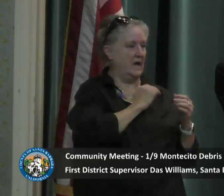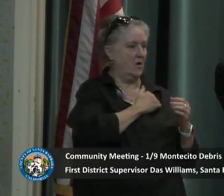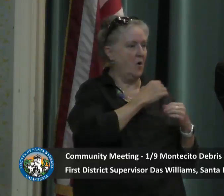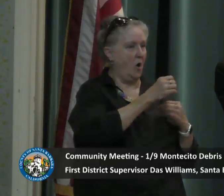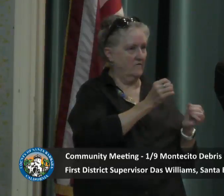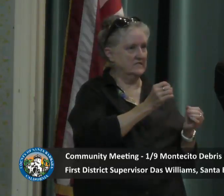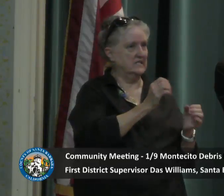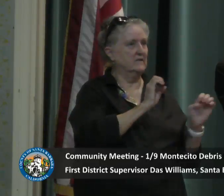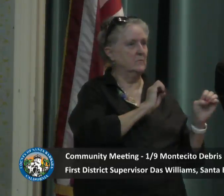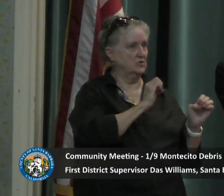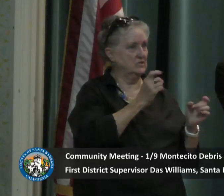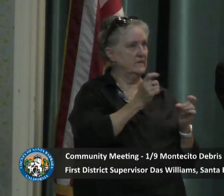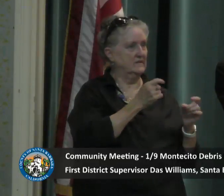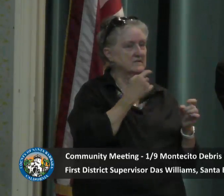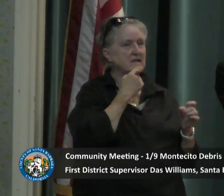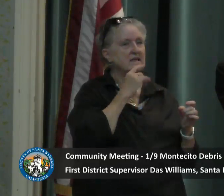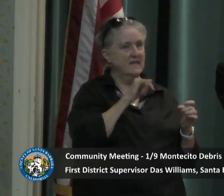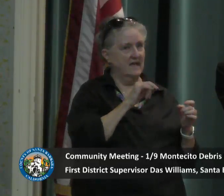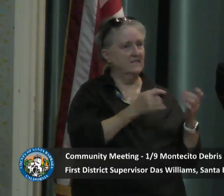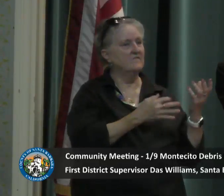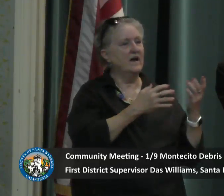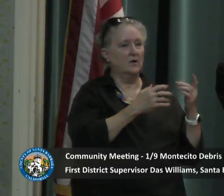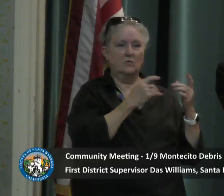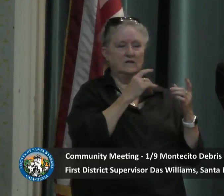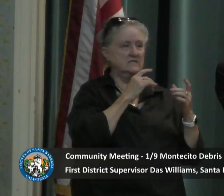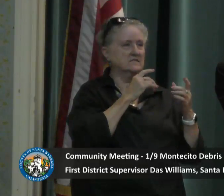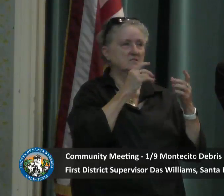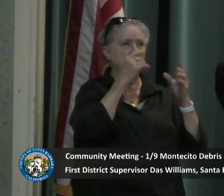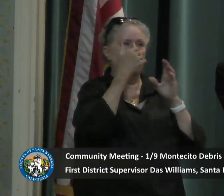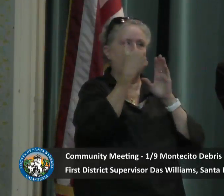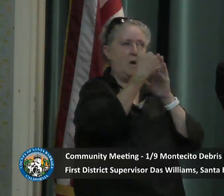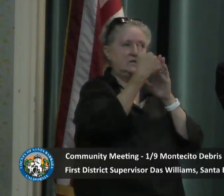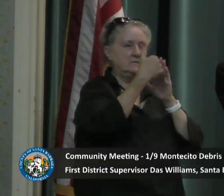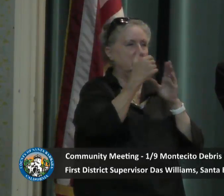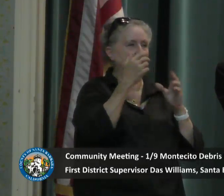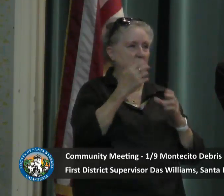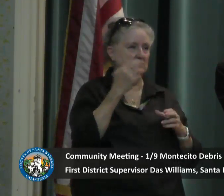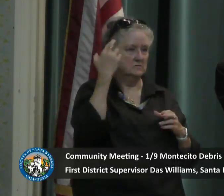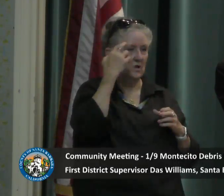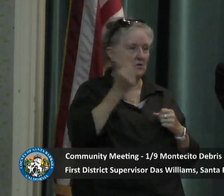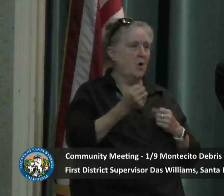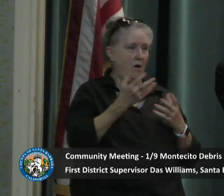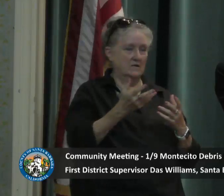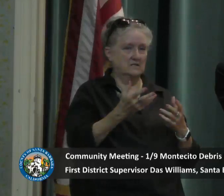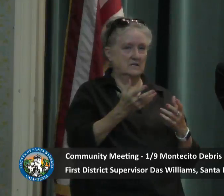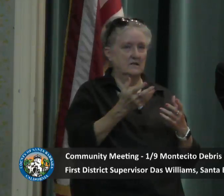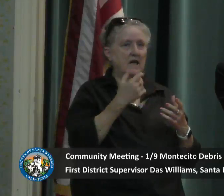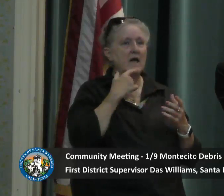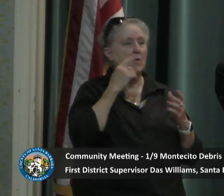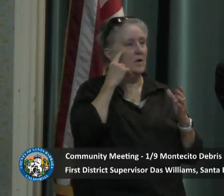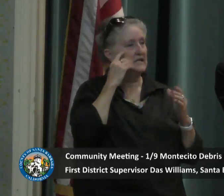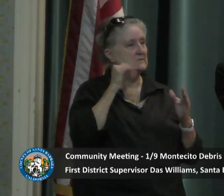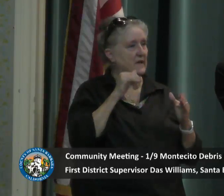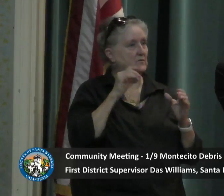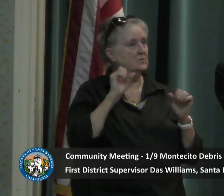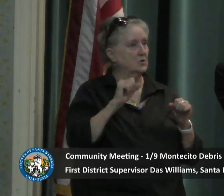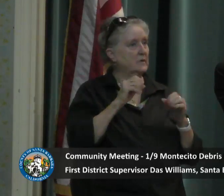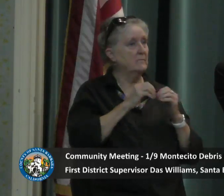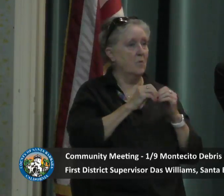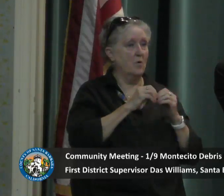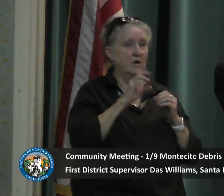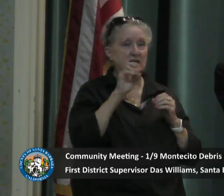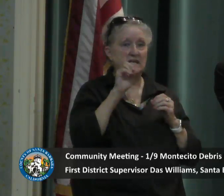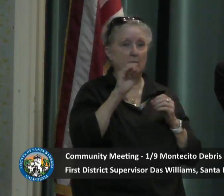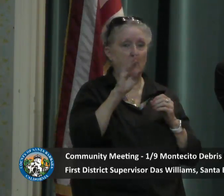Management saying that the fire was the proximate cause and saying that we expect there could be more